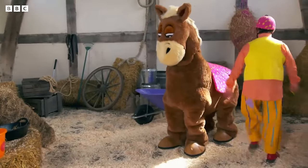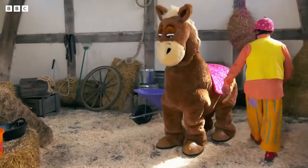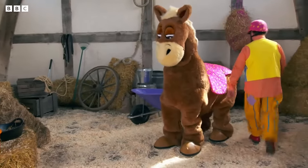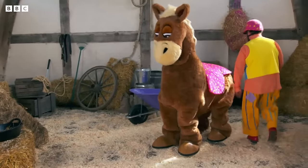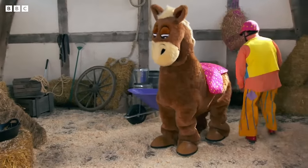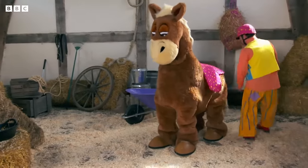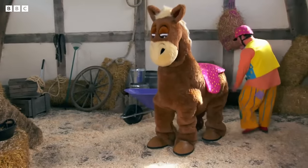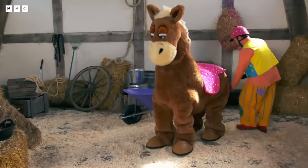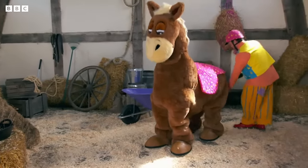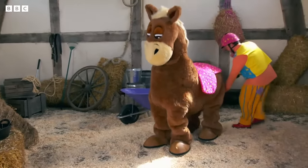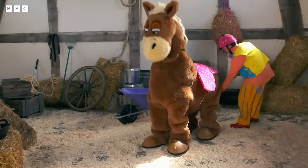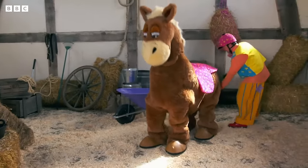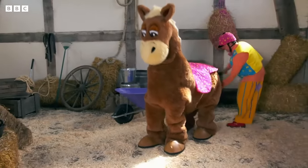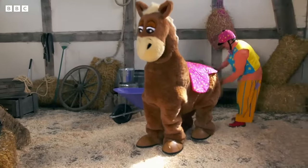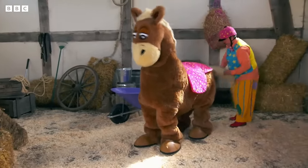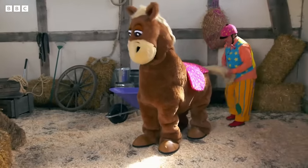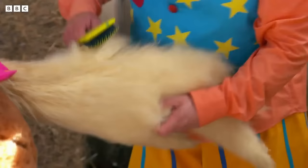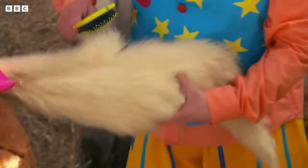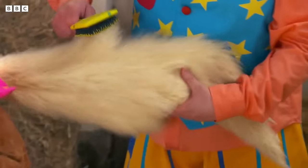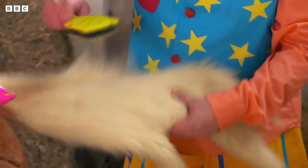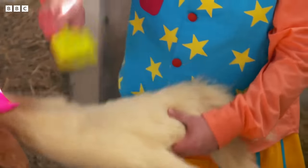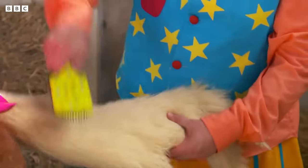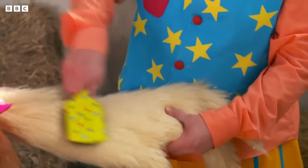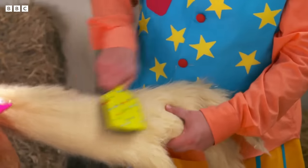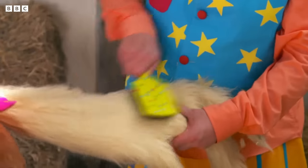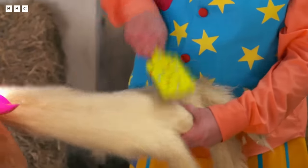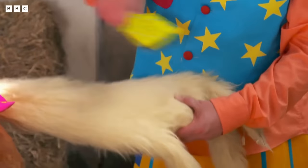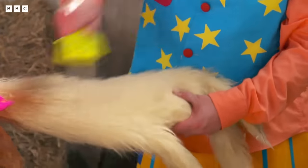your tail. <Da-da-da-da>.